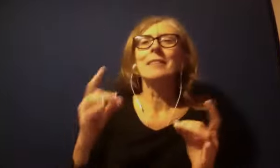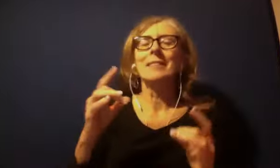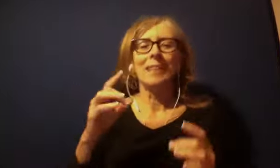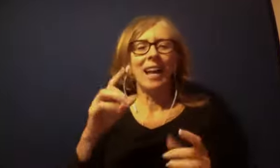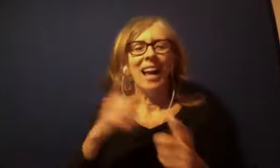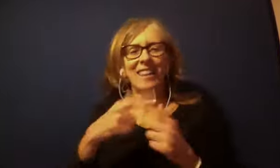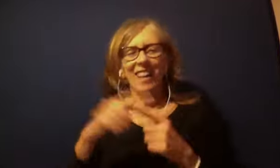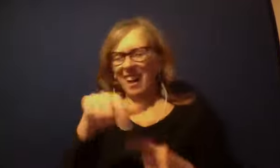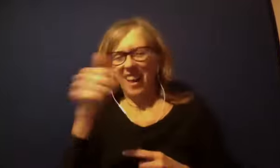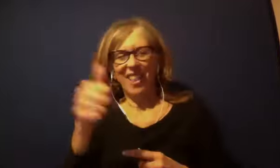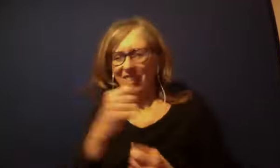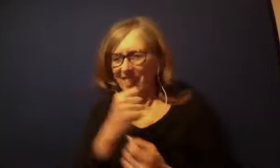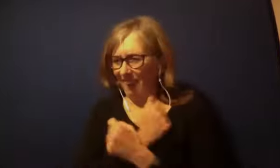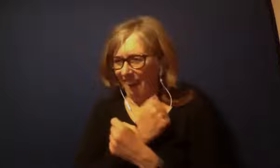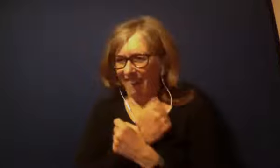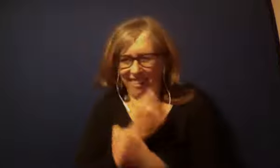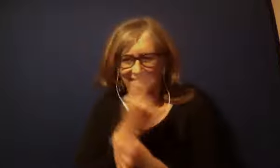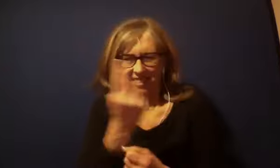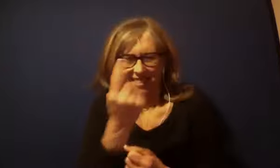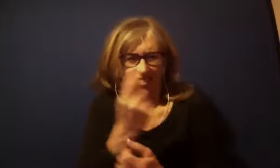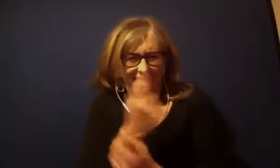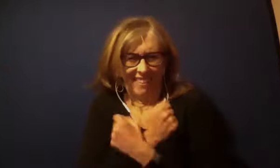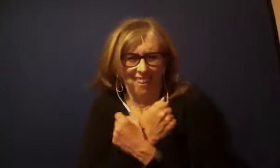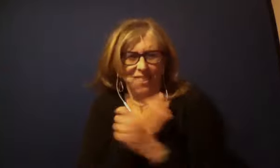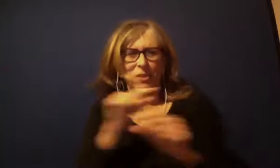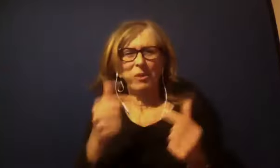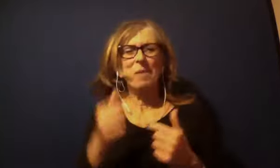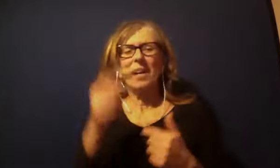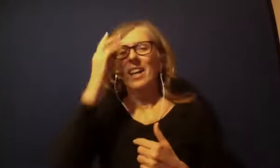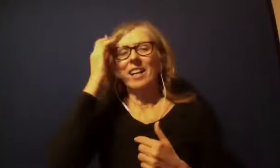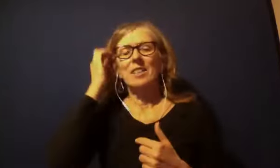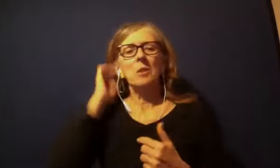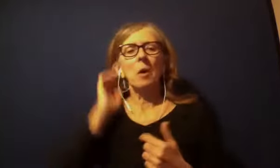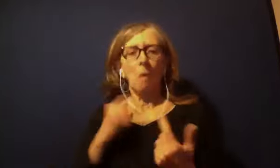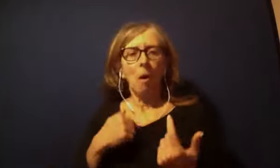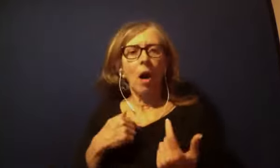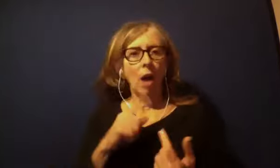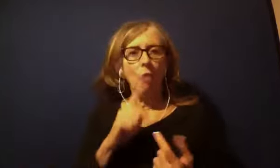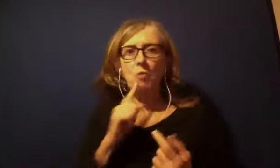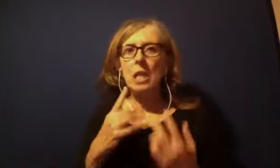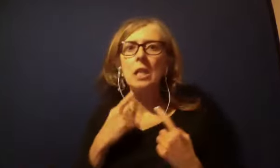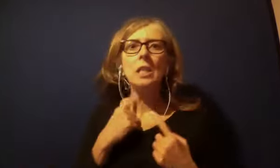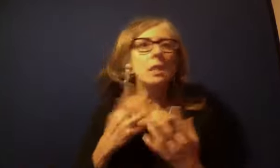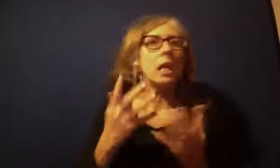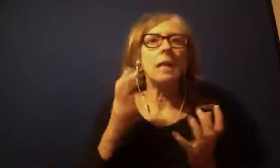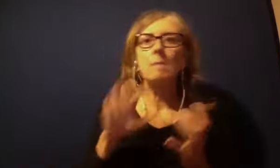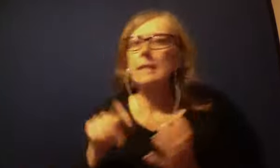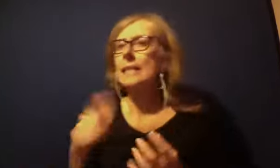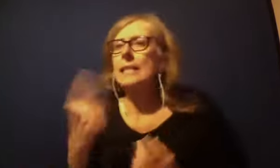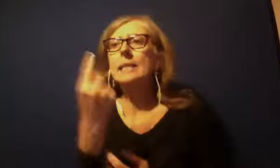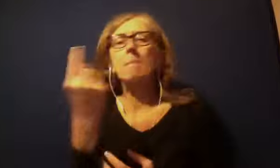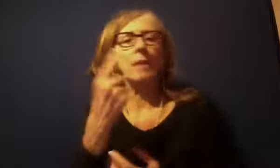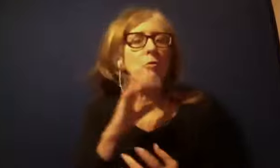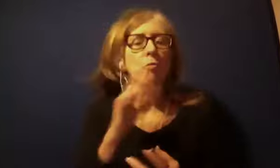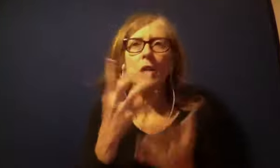cuddle club. I was really desperate. That just goes to show how I was really striving